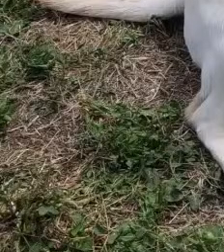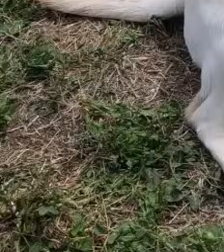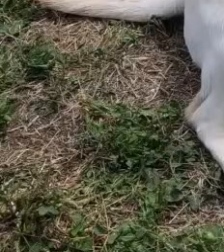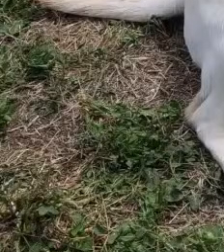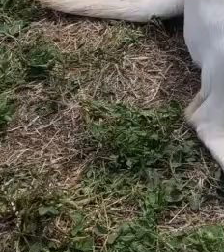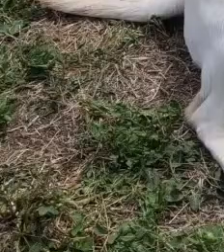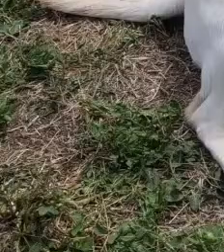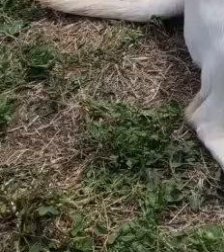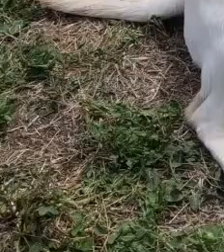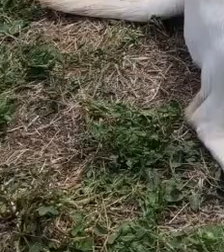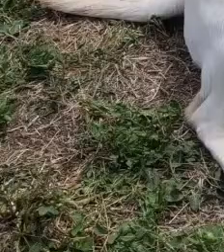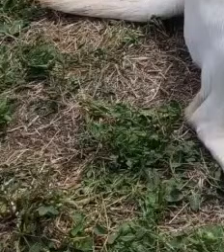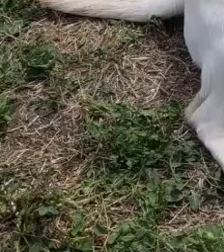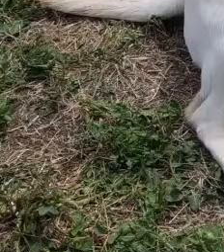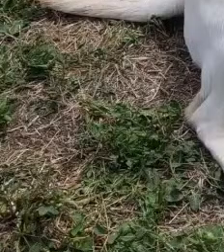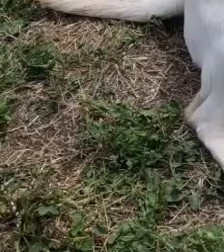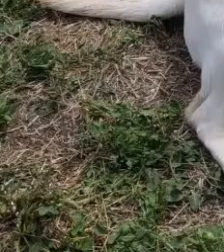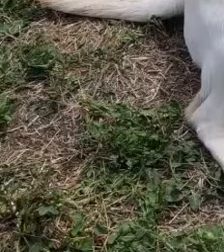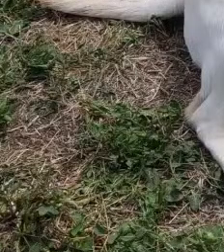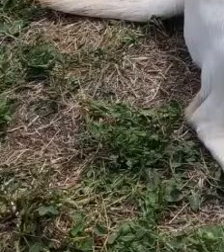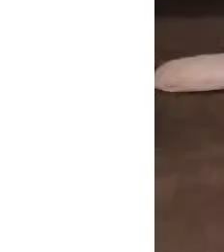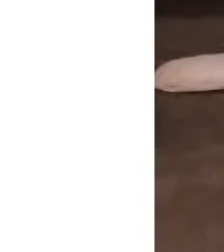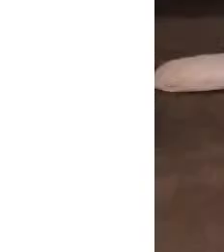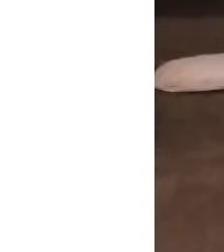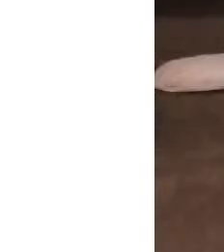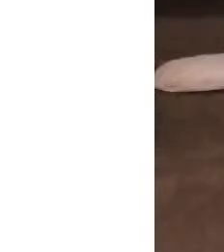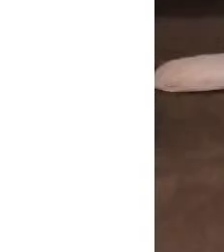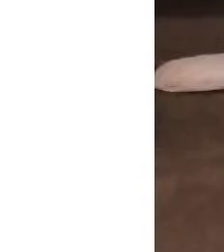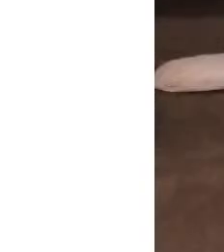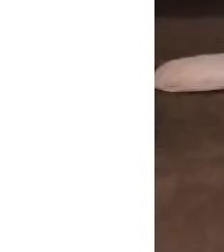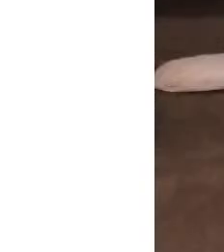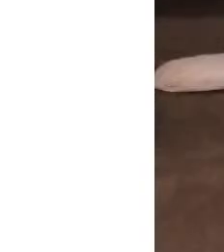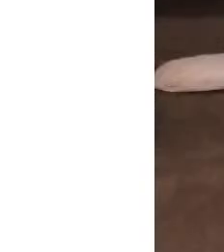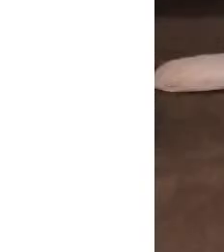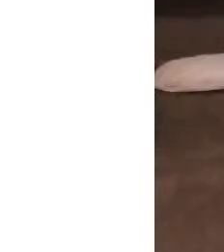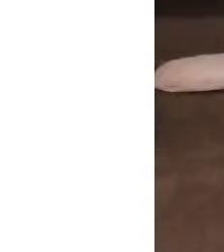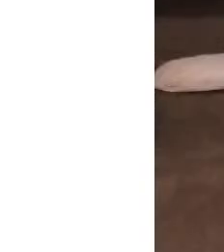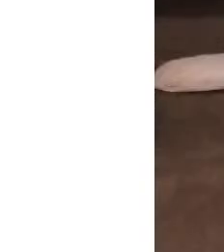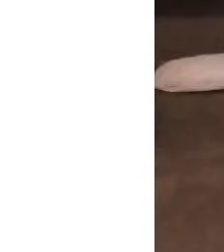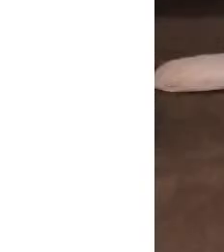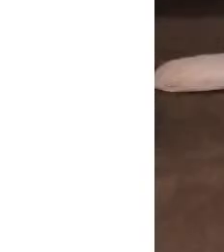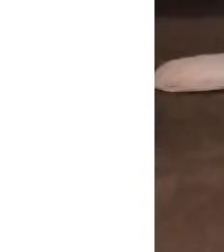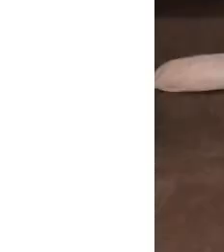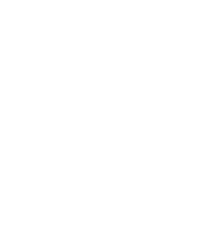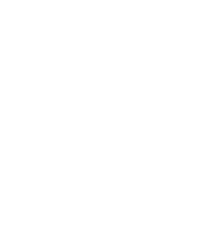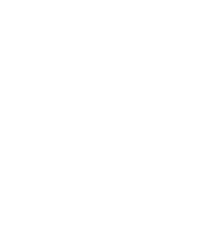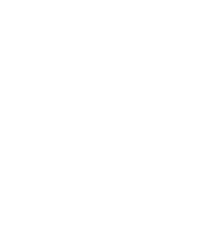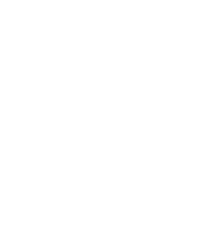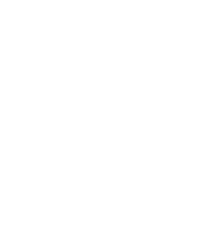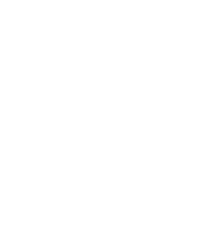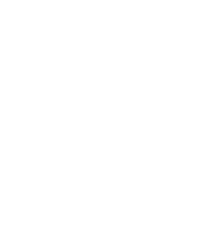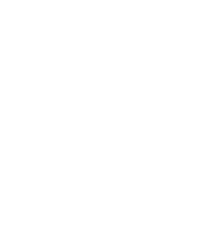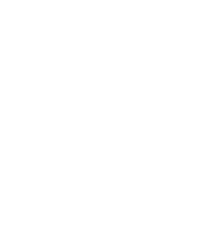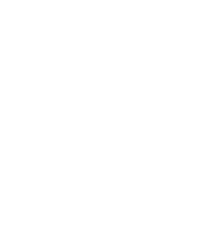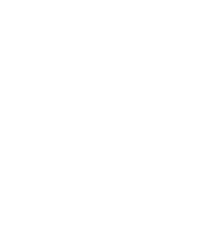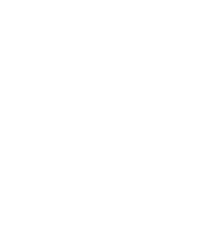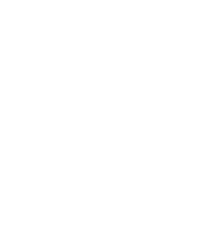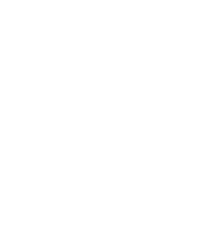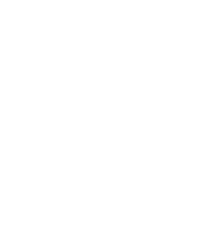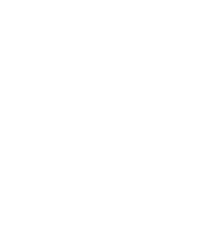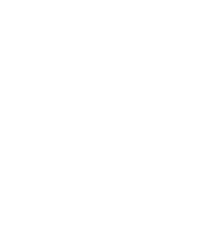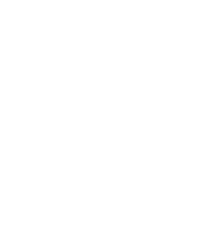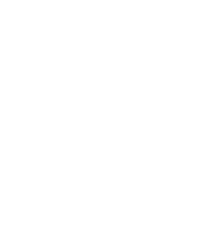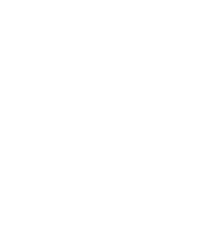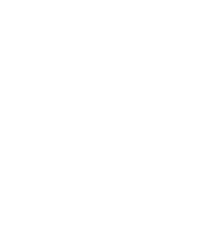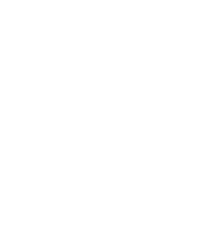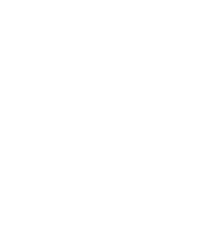never gonna let you down. I'm always gonna build you up. When you're feeling lost, I will always find you